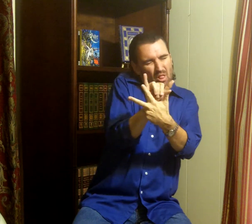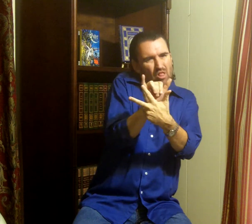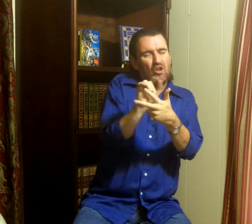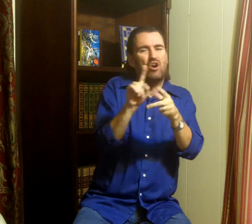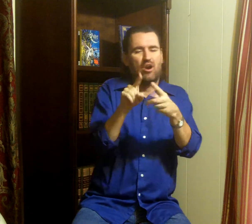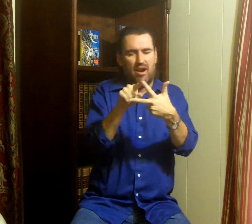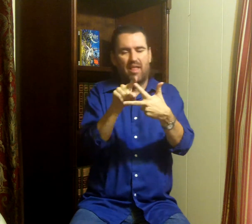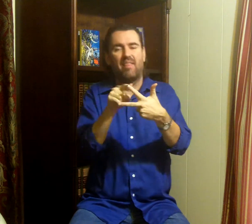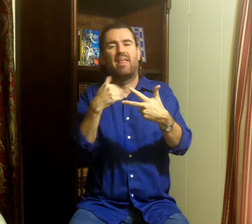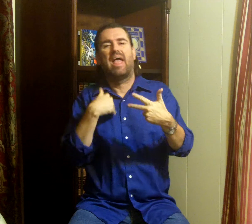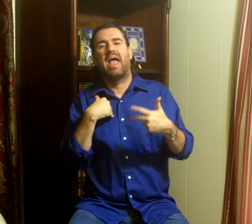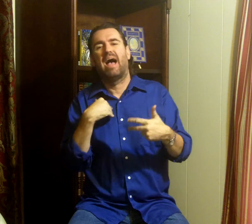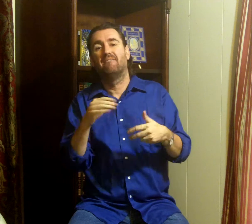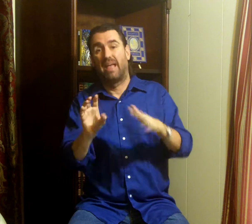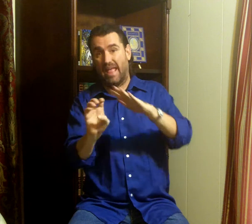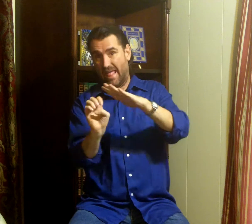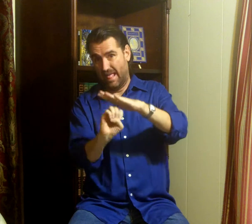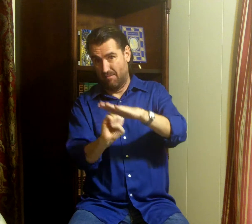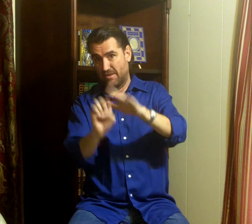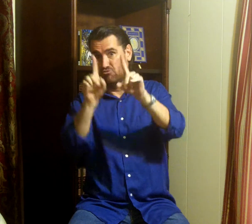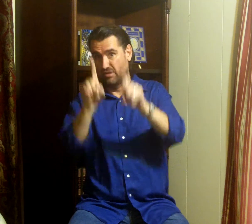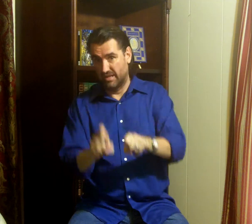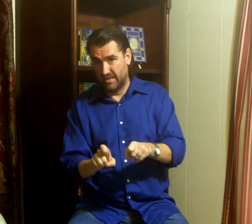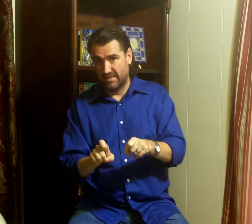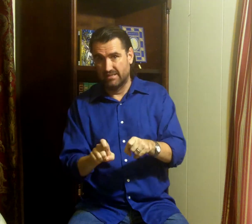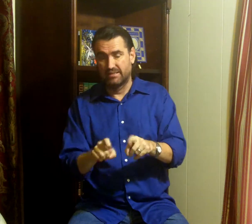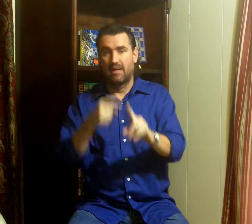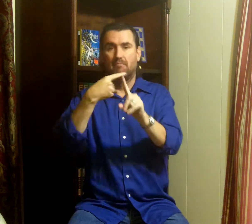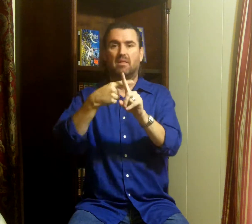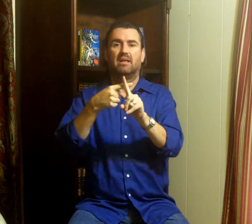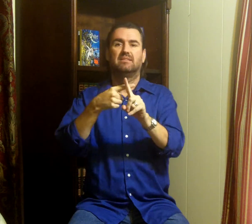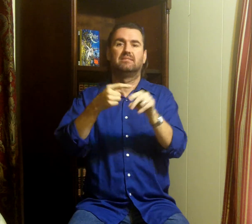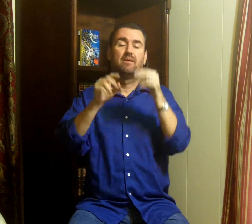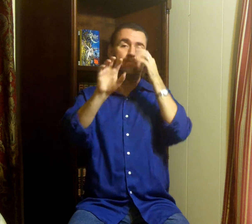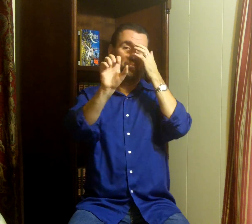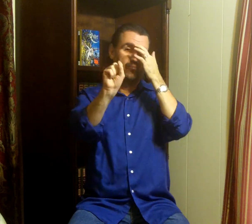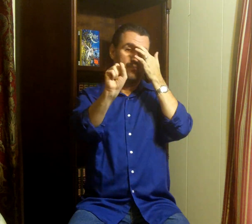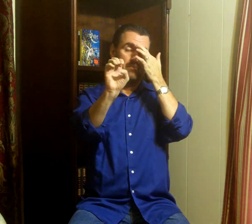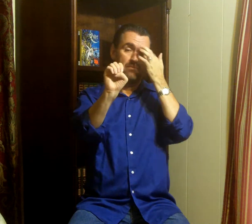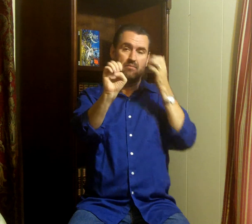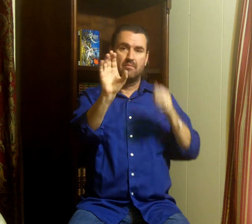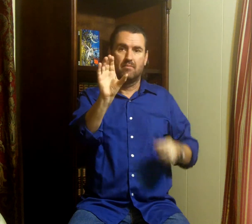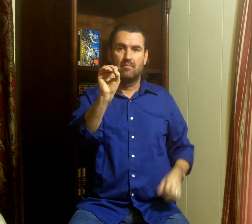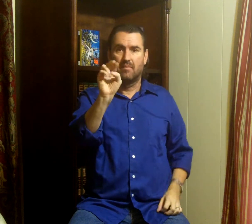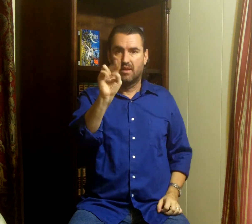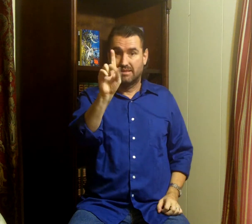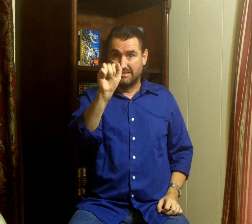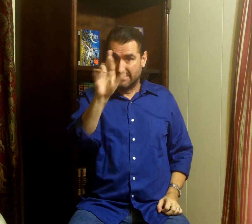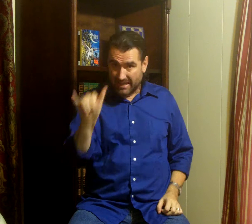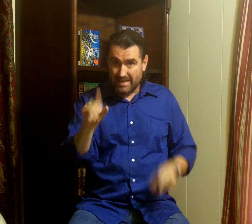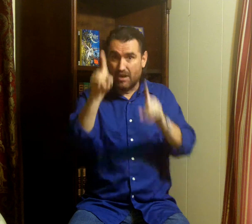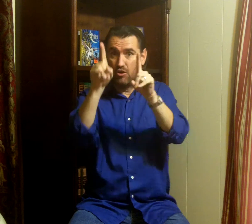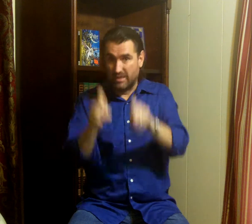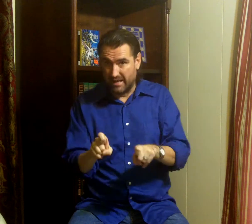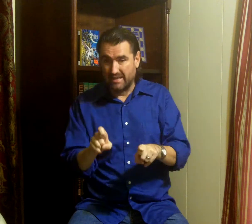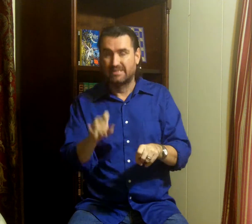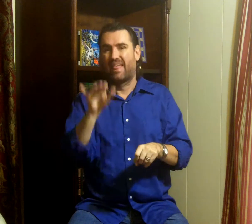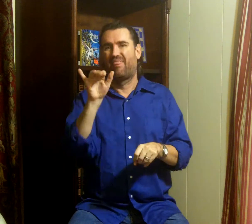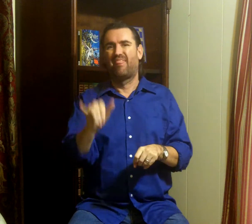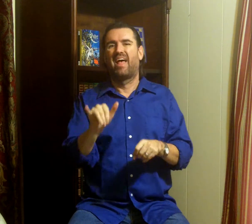elementary and a secondary level. So you can pick elementary, you can pick secondary, and you can get a certification in